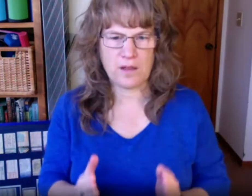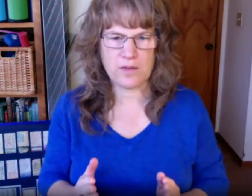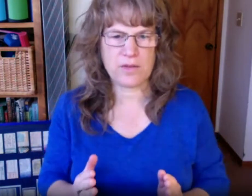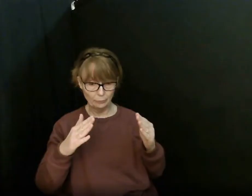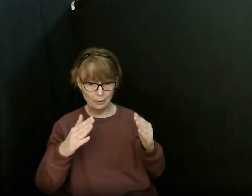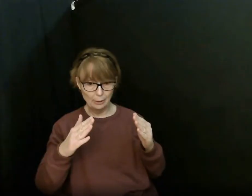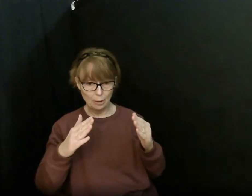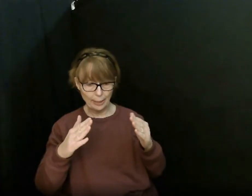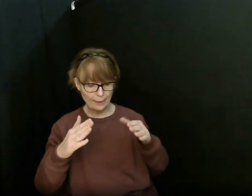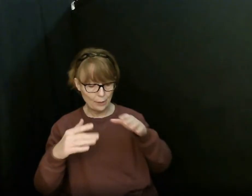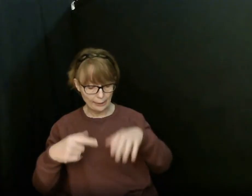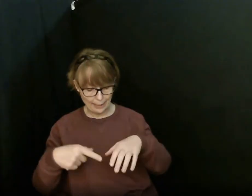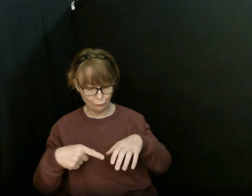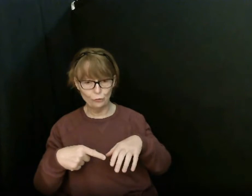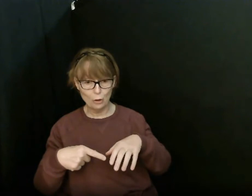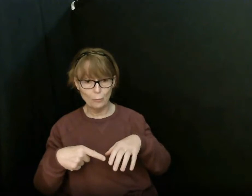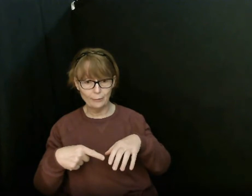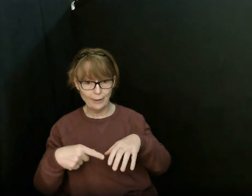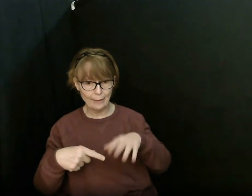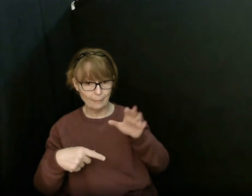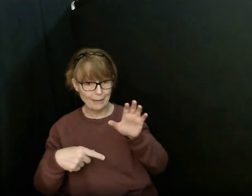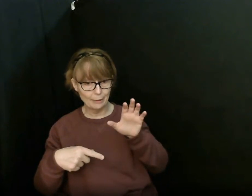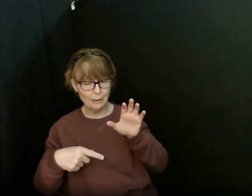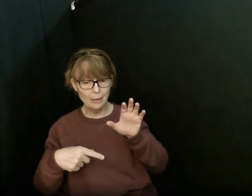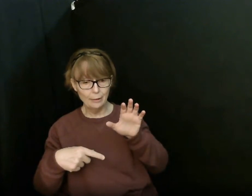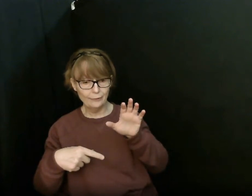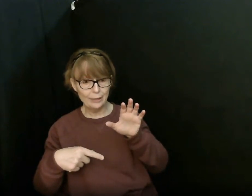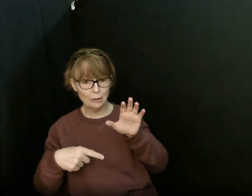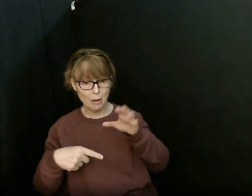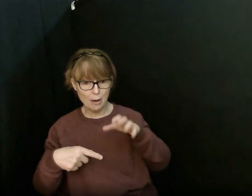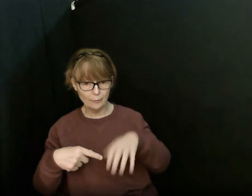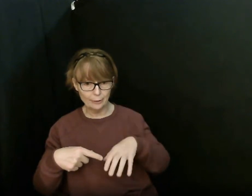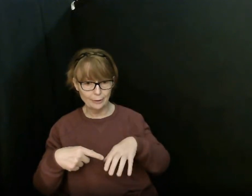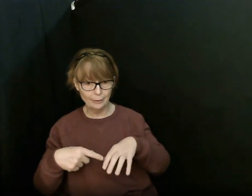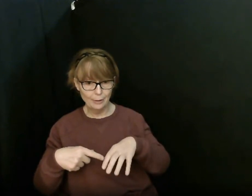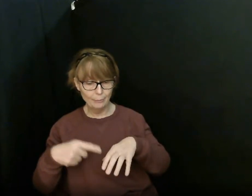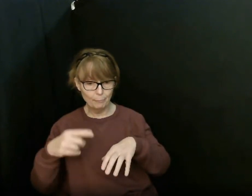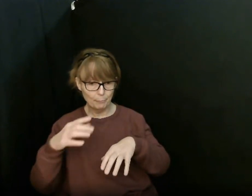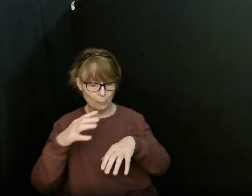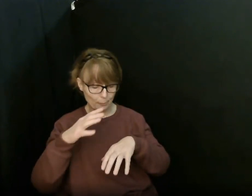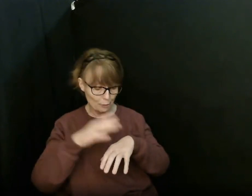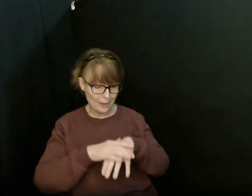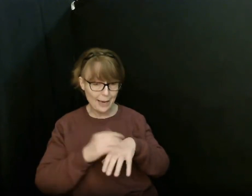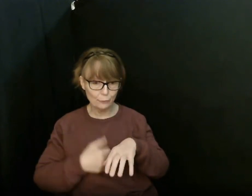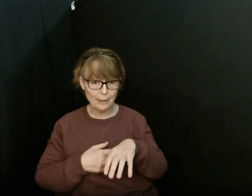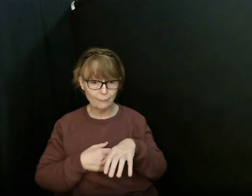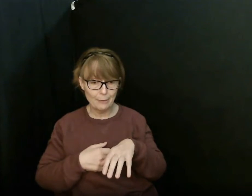house. Okay, and then I can actually show where it's at. My little C claw is going to put my house right in front of me, so